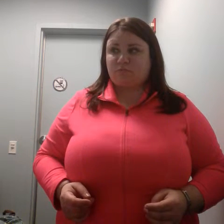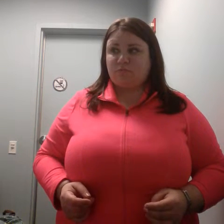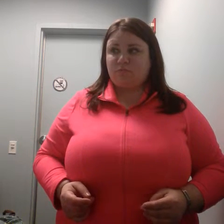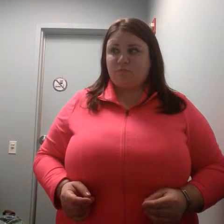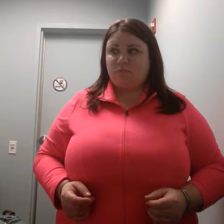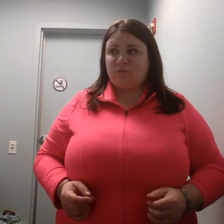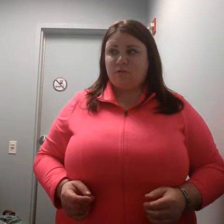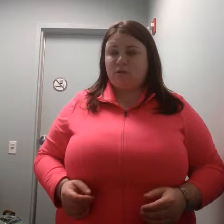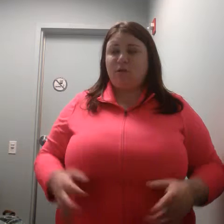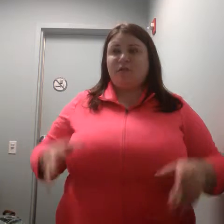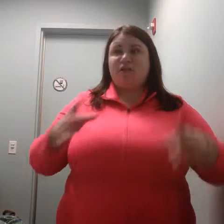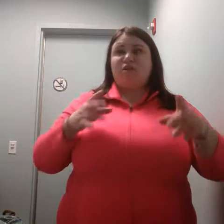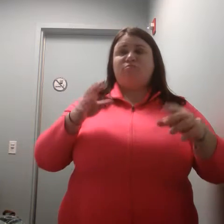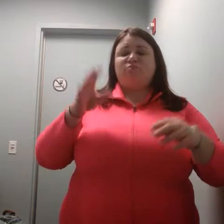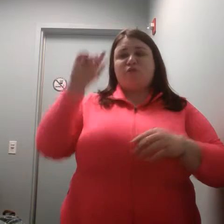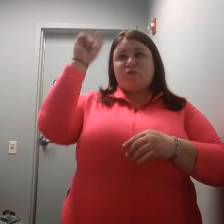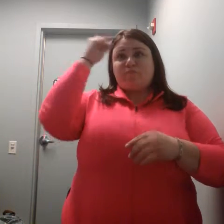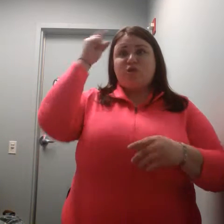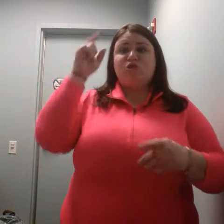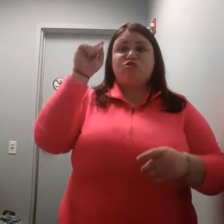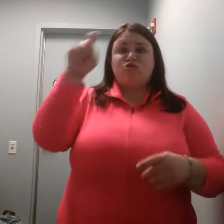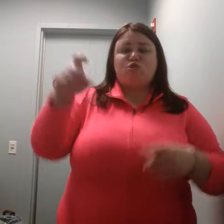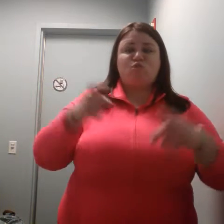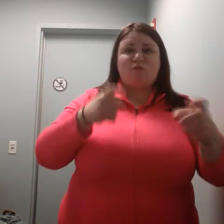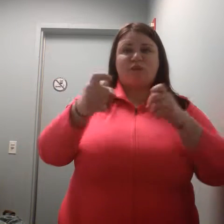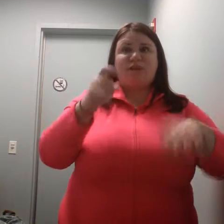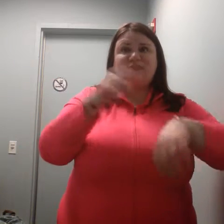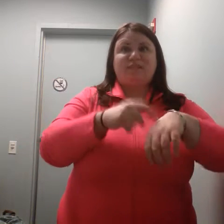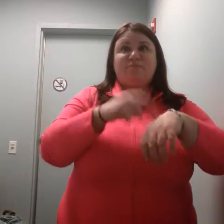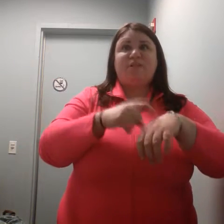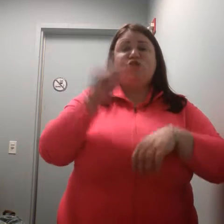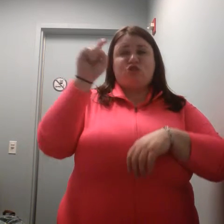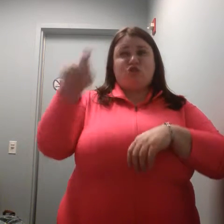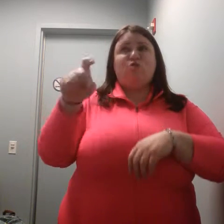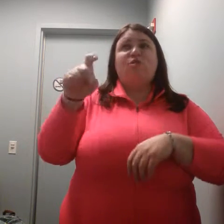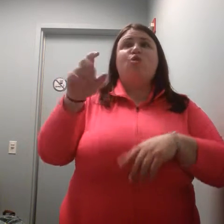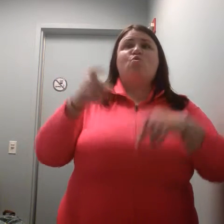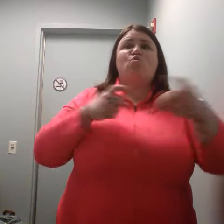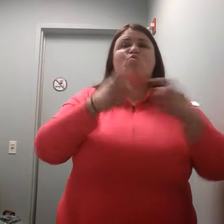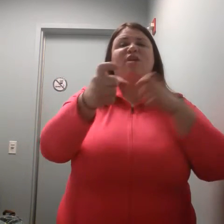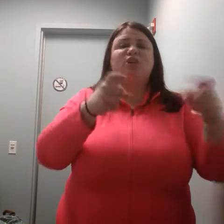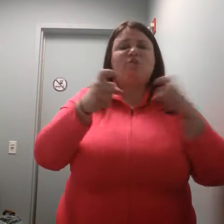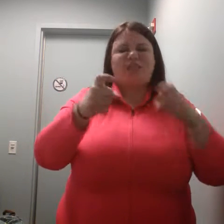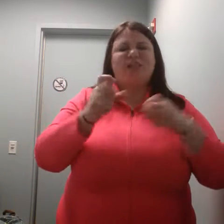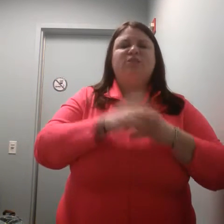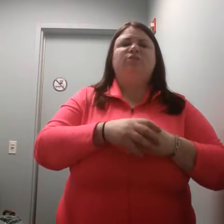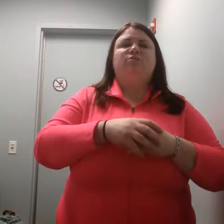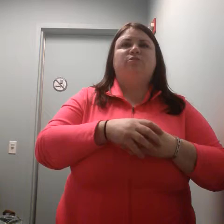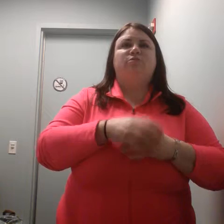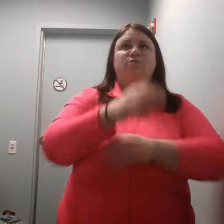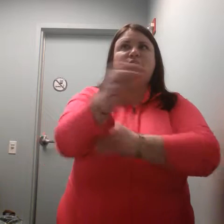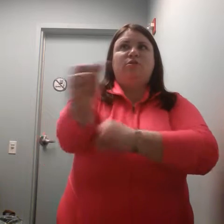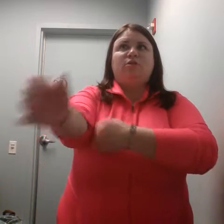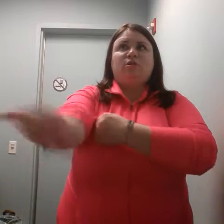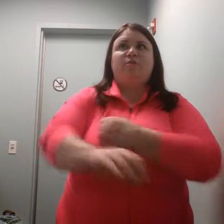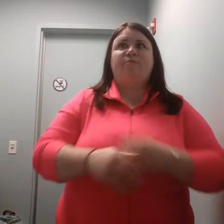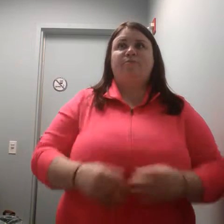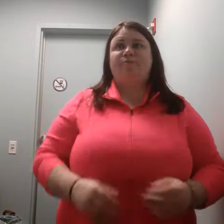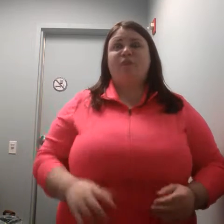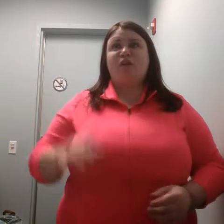it in times where it needs to be regulated and stuff to do this. Like in other times they should keep an eye on it.